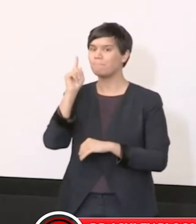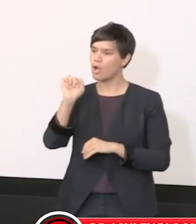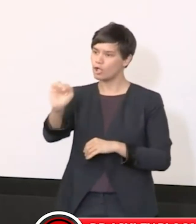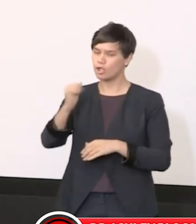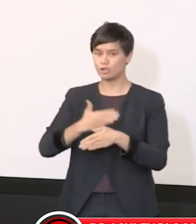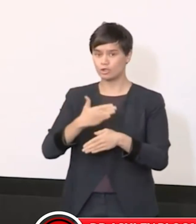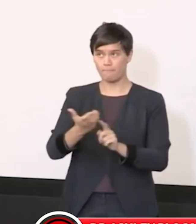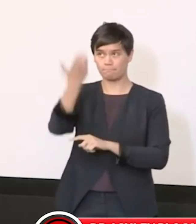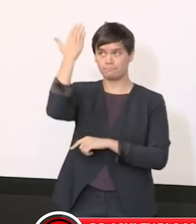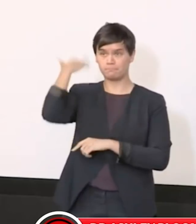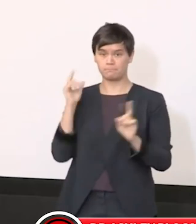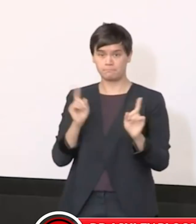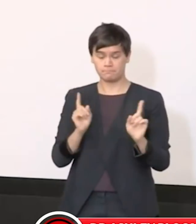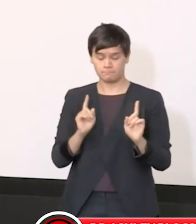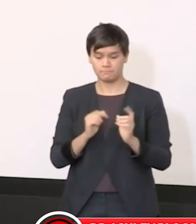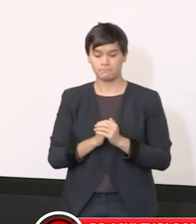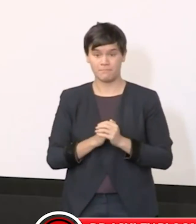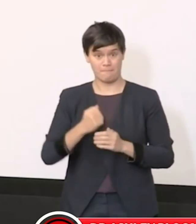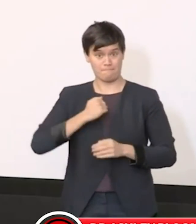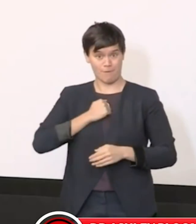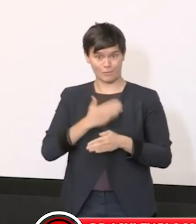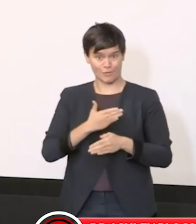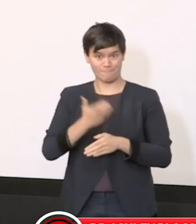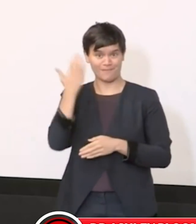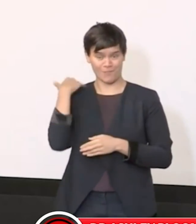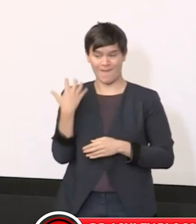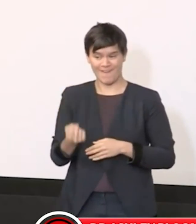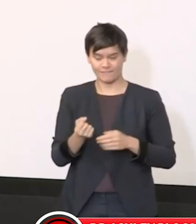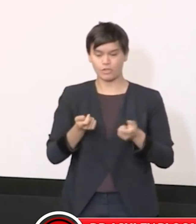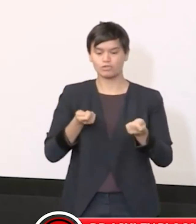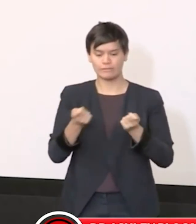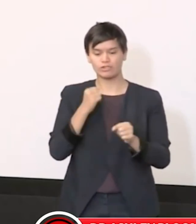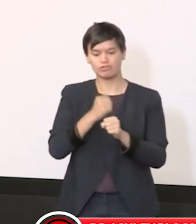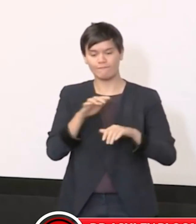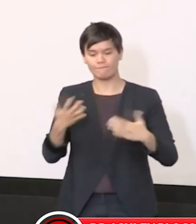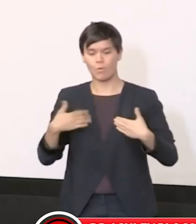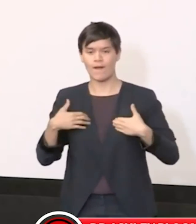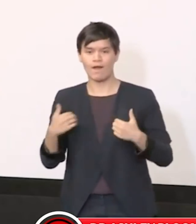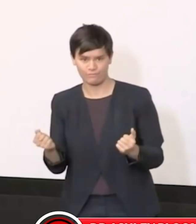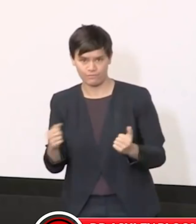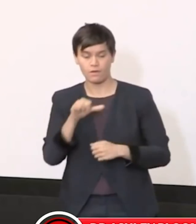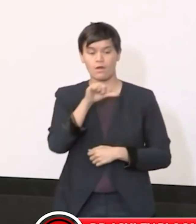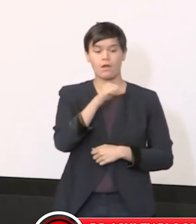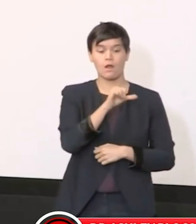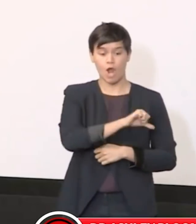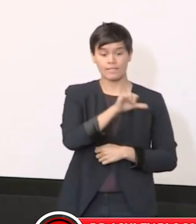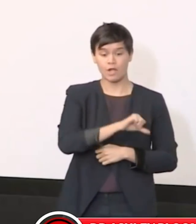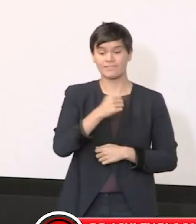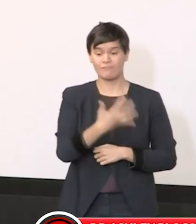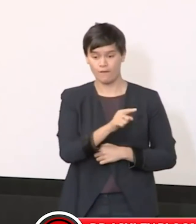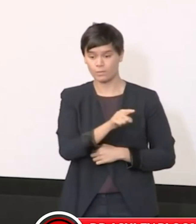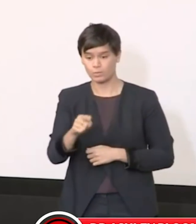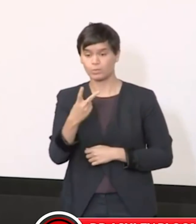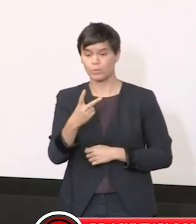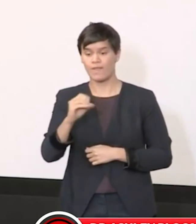years as Director General of Health in the Ministry of Health between 1995 and 2006, and she continues in